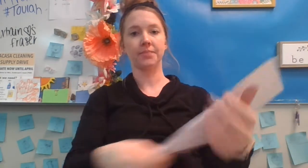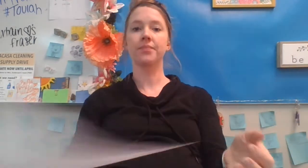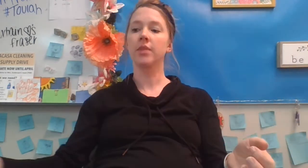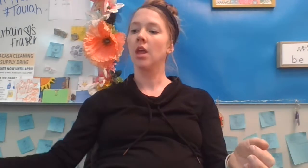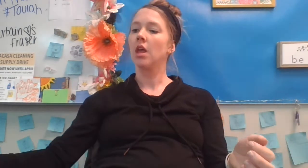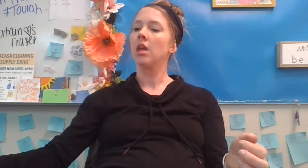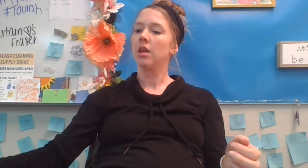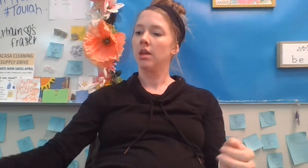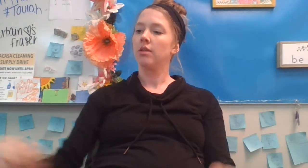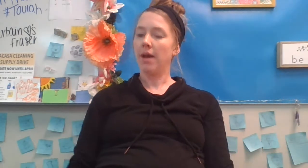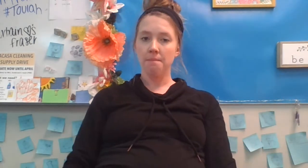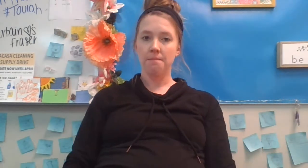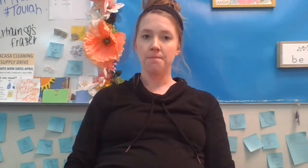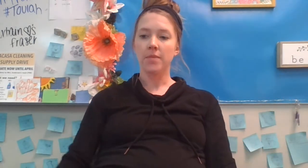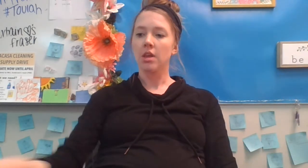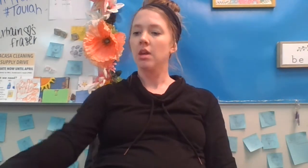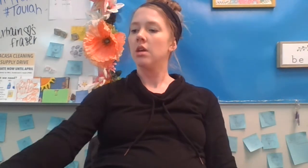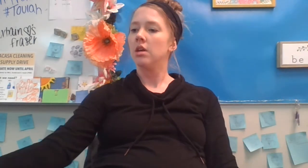left. Okay?